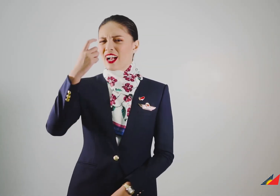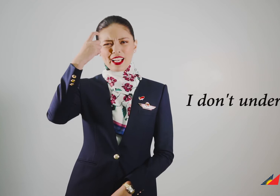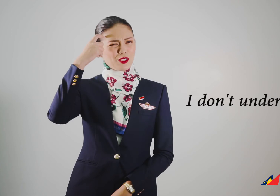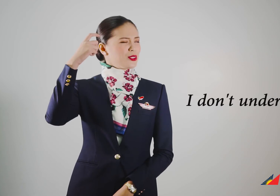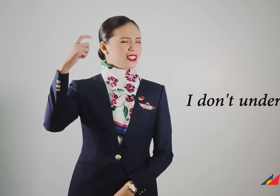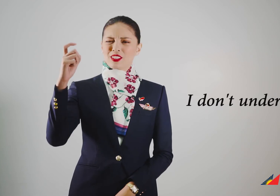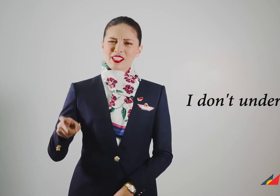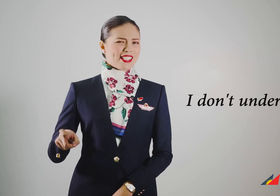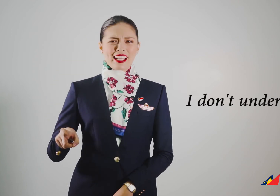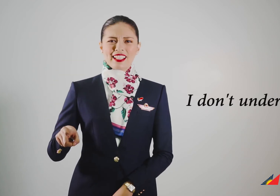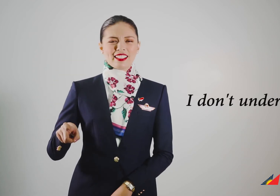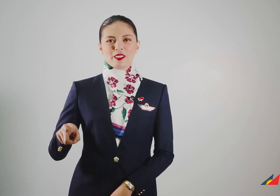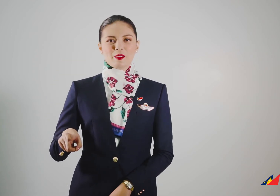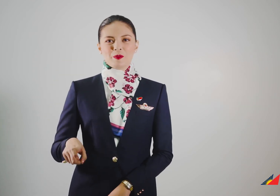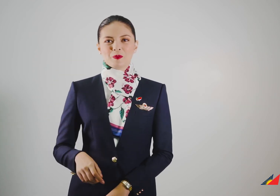I don't understand.